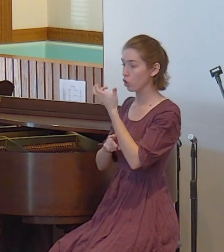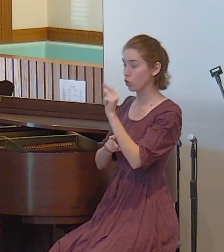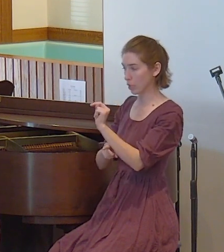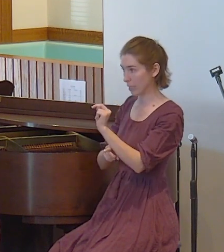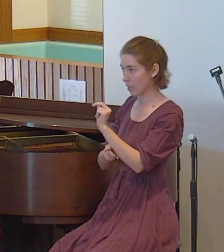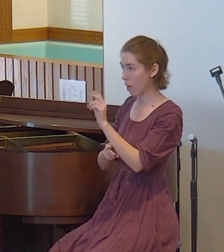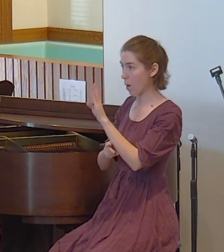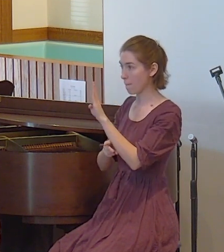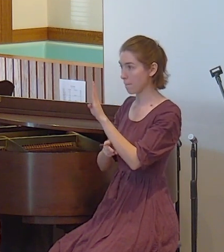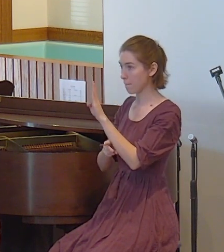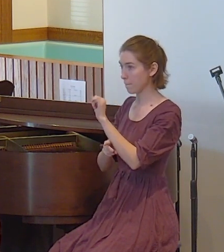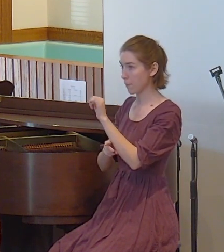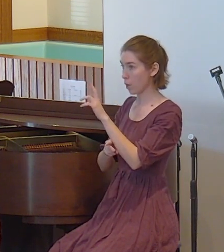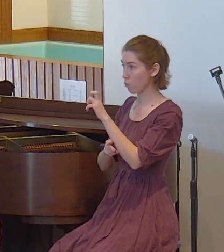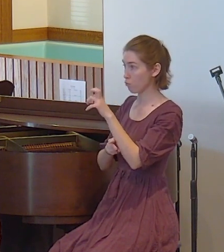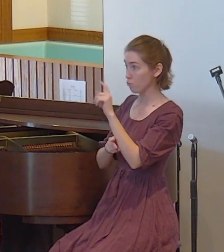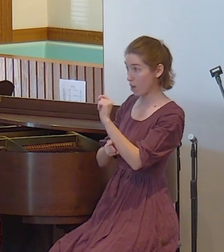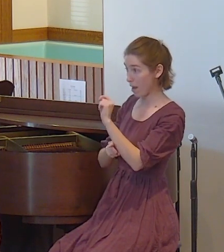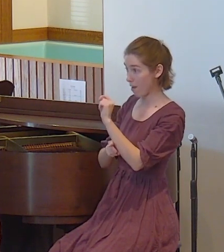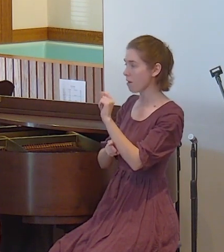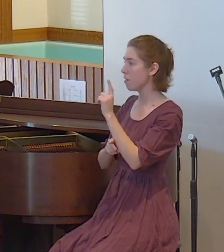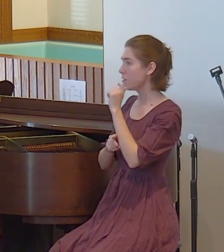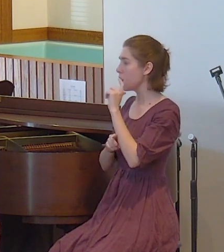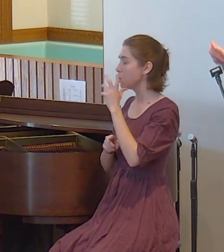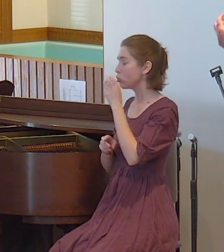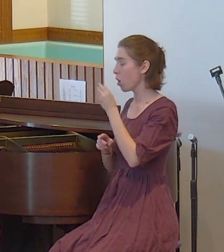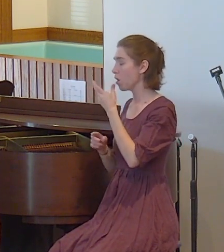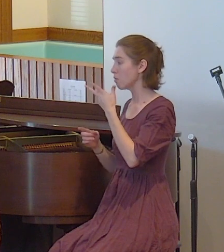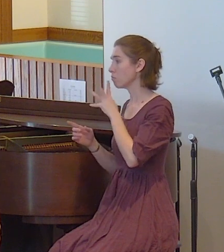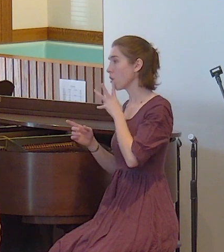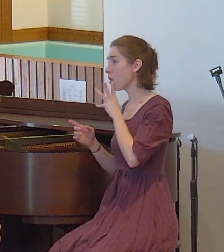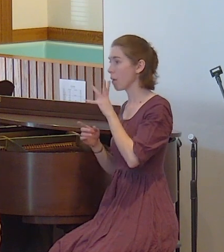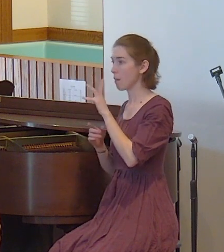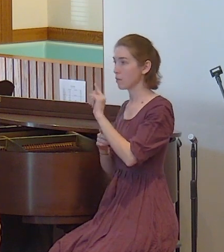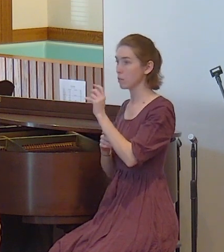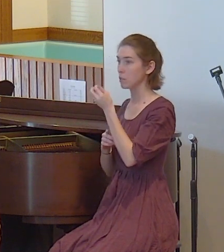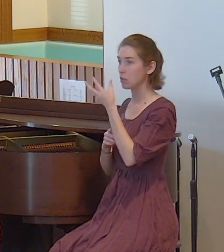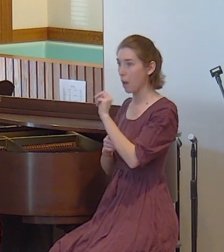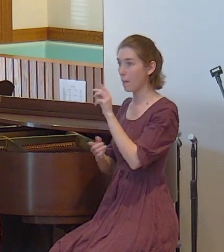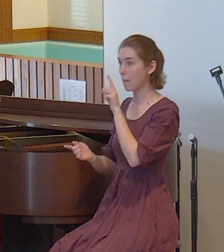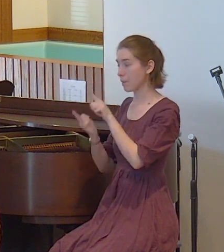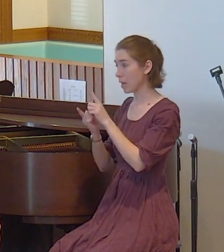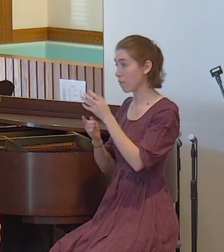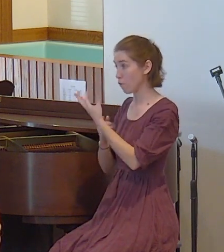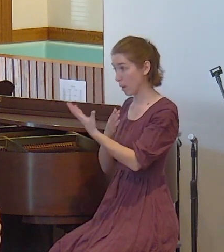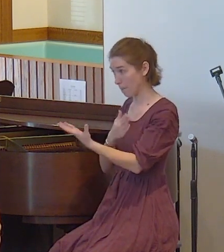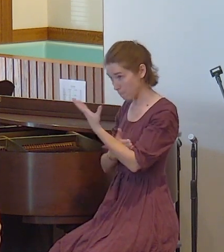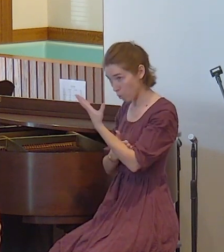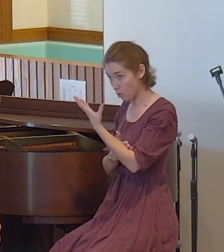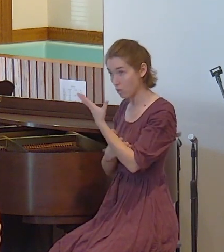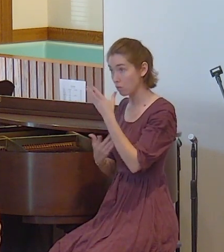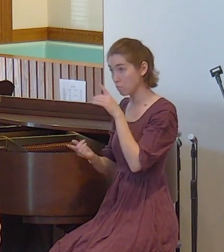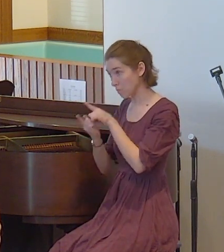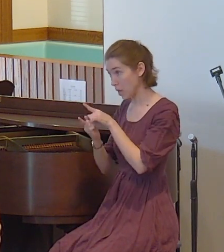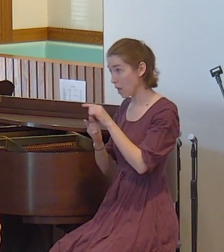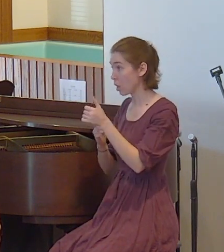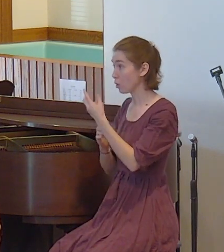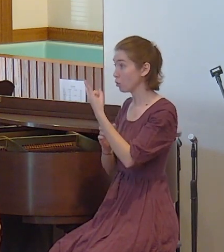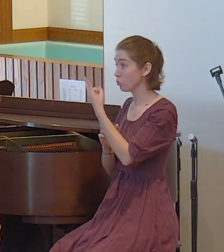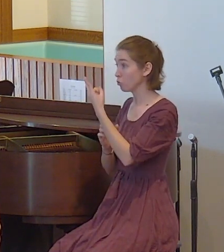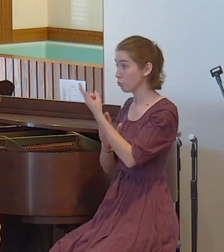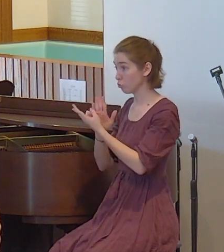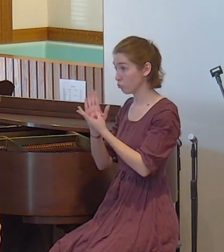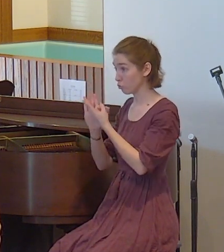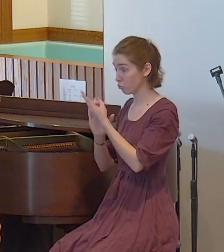And he was kind of interested. I'd like to kind of meet him. So I called Tom, and I had Tom come and meet with us on Friday morning, another 2.5 hours.